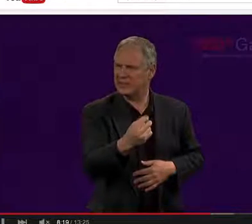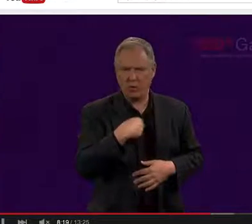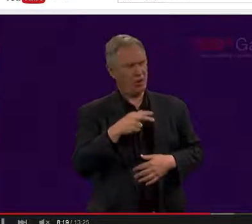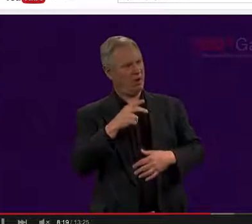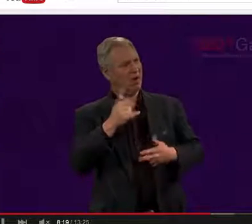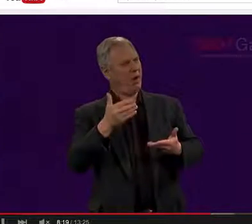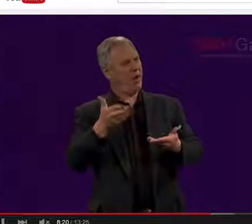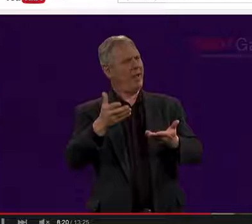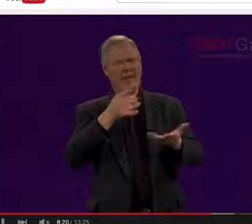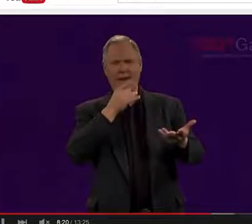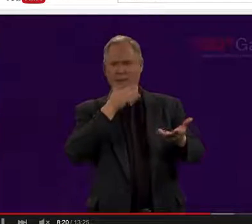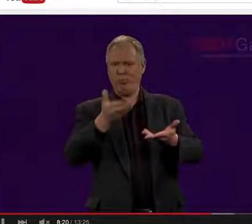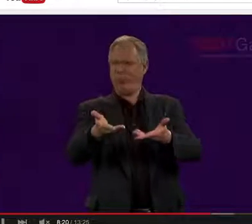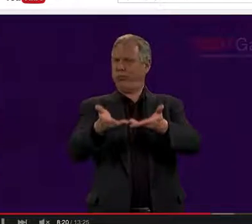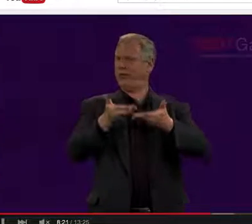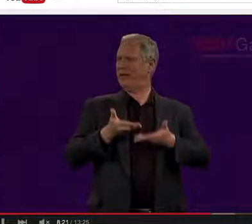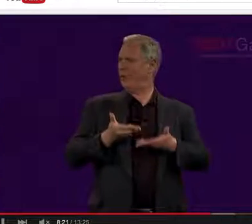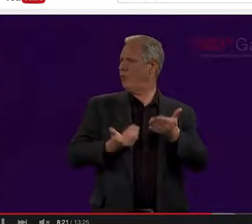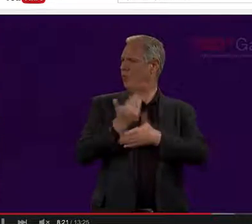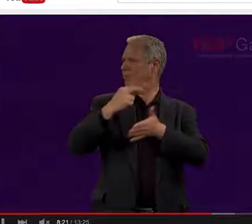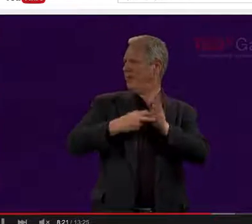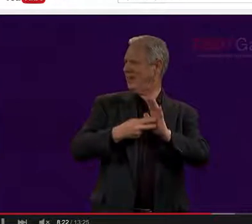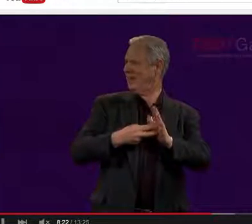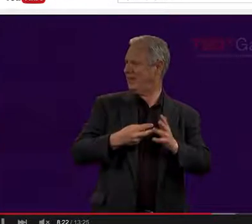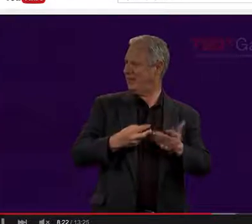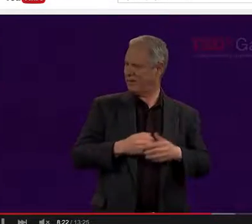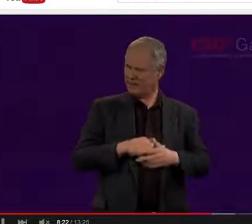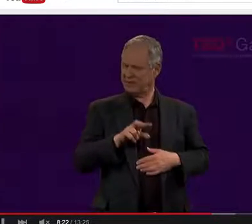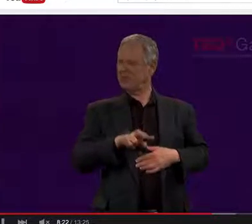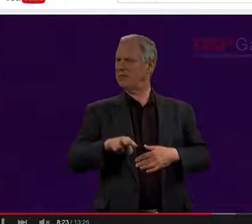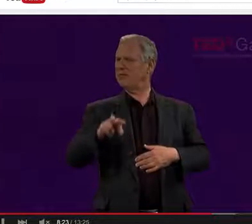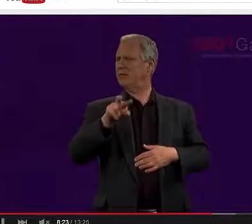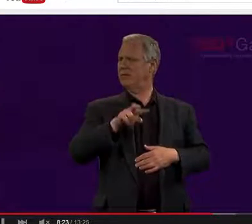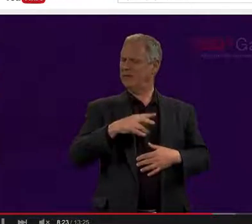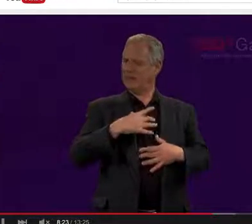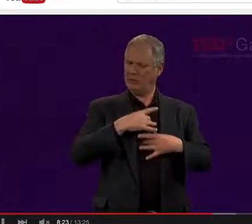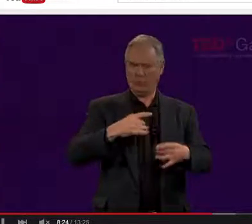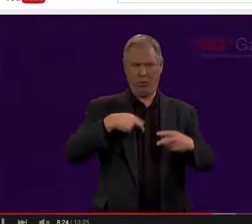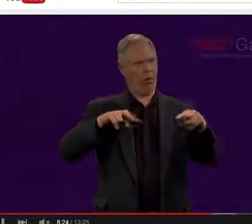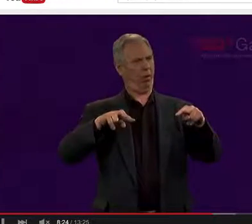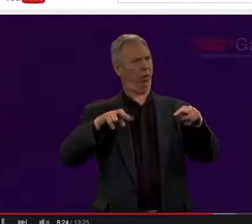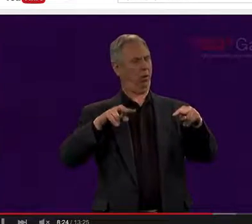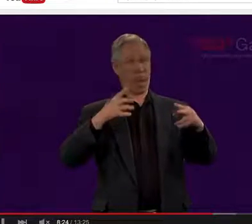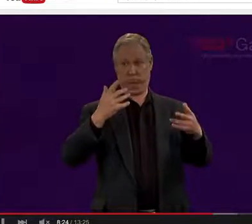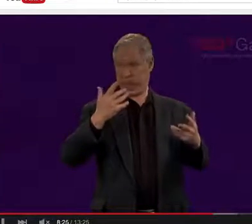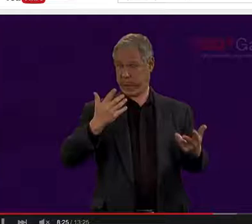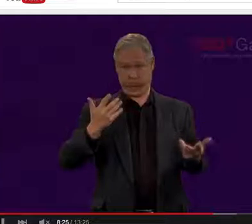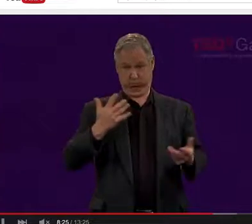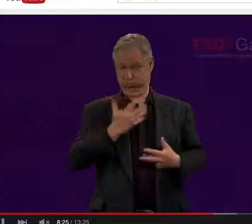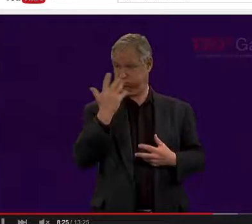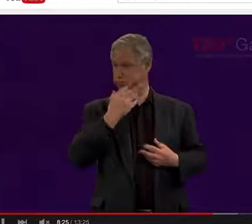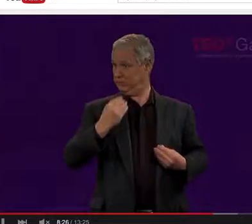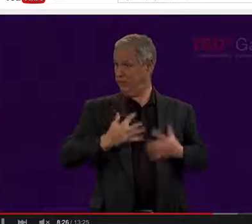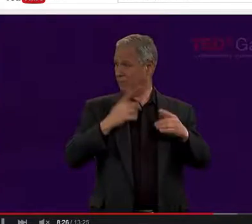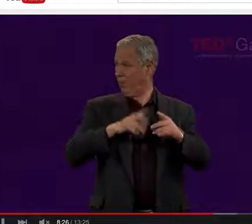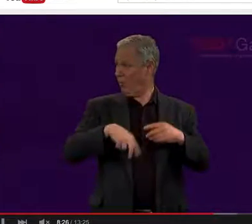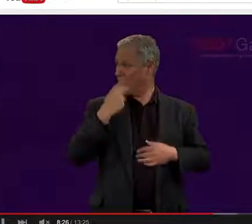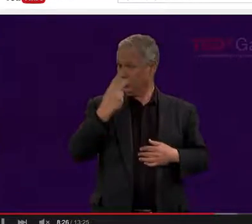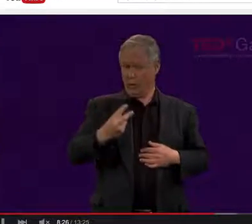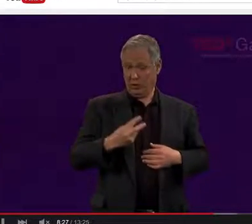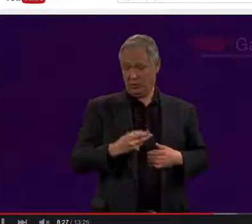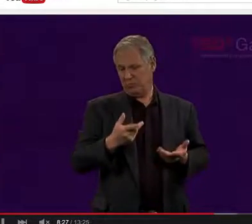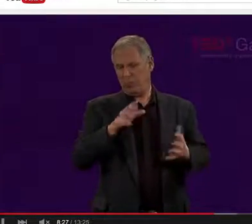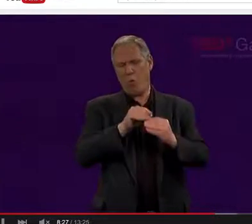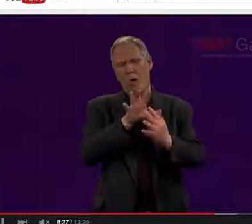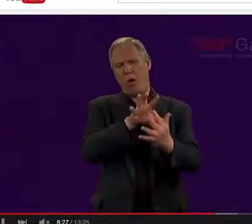It felt like seeing, bringing new meaning to the building and looking at the perspective of everything.